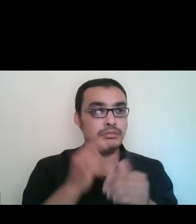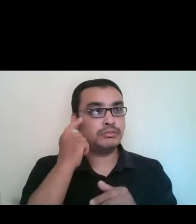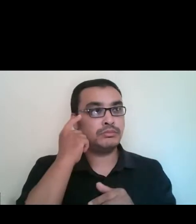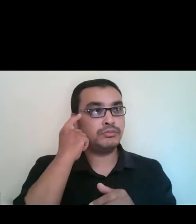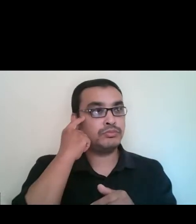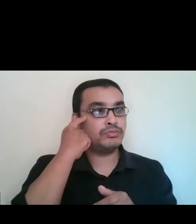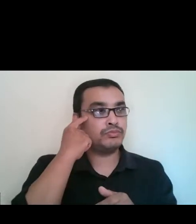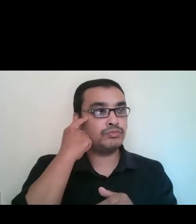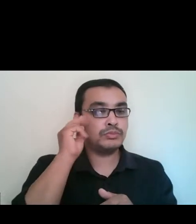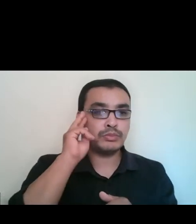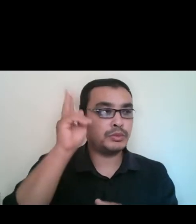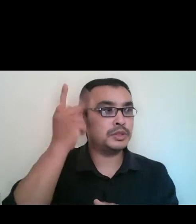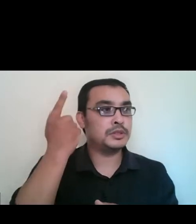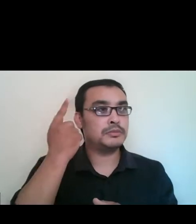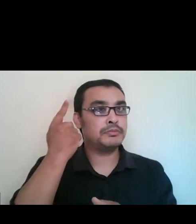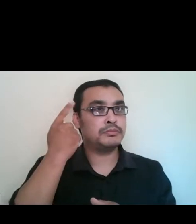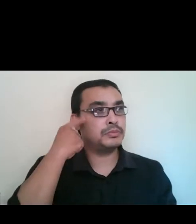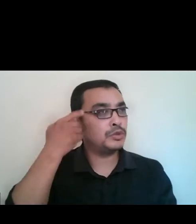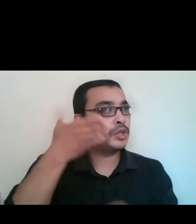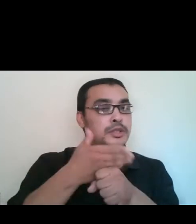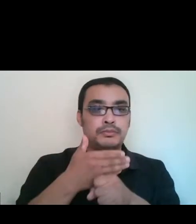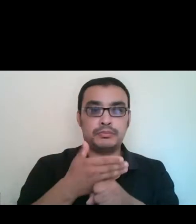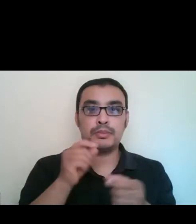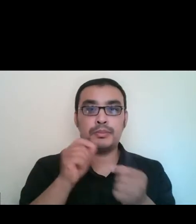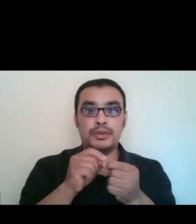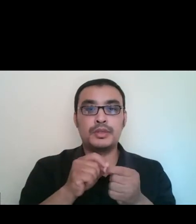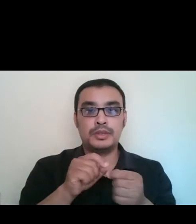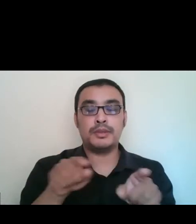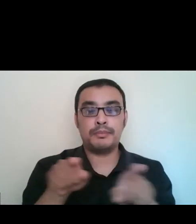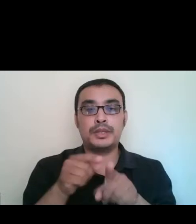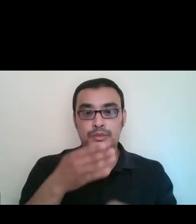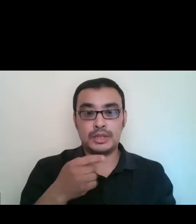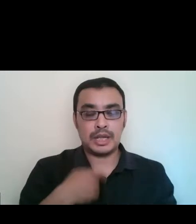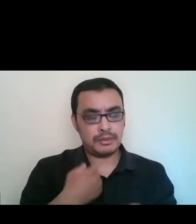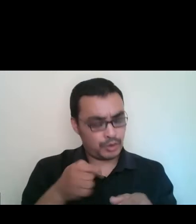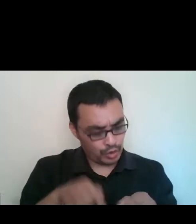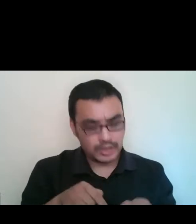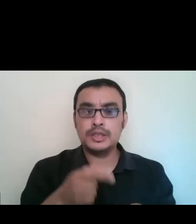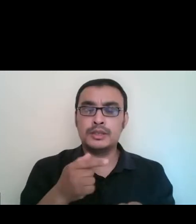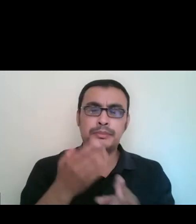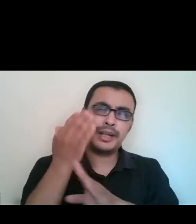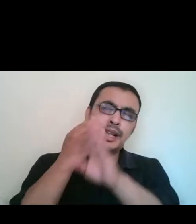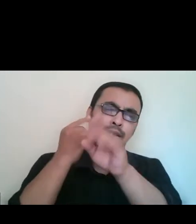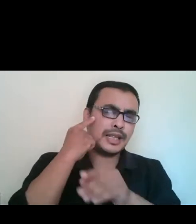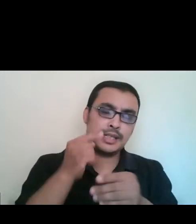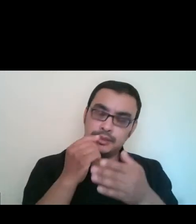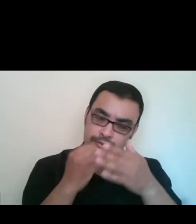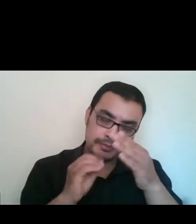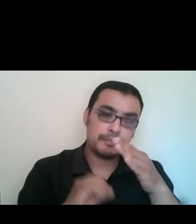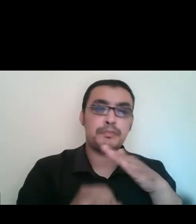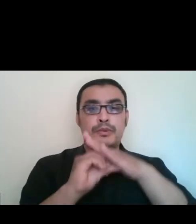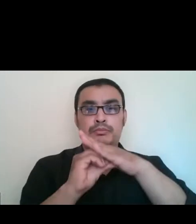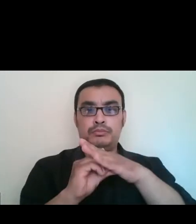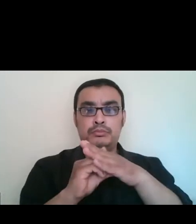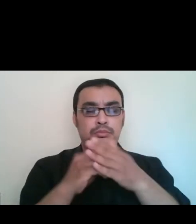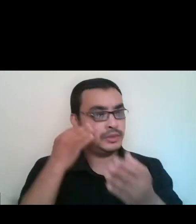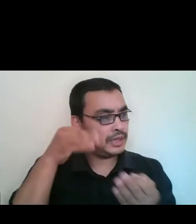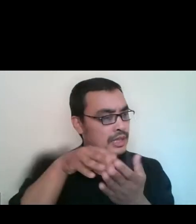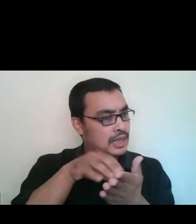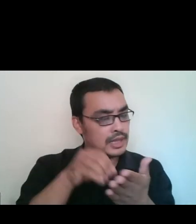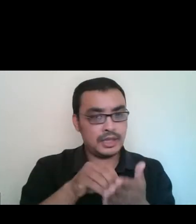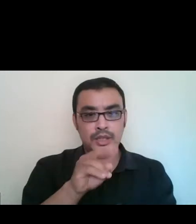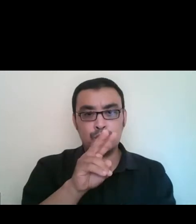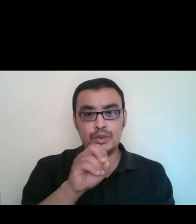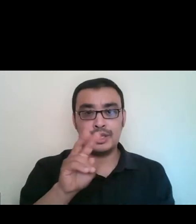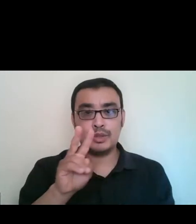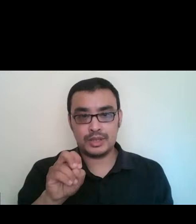Jai Jagat. So now we are focusing on Jai Jagat as a decade, which starts from Jai Jagat 2020 to Jai Jagat